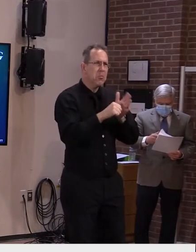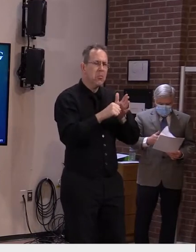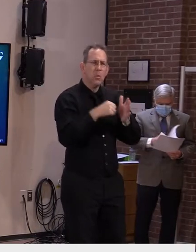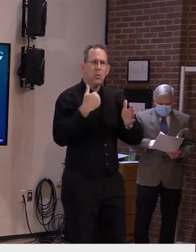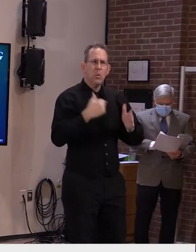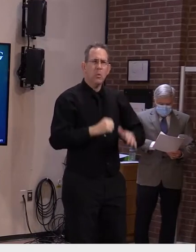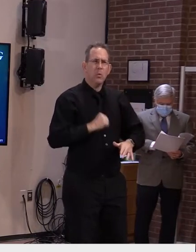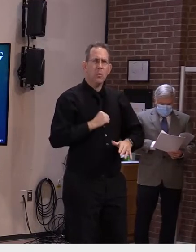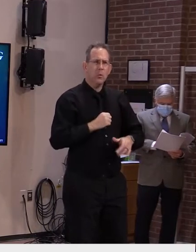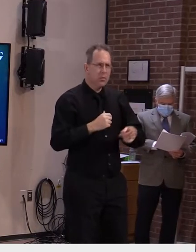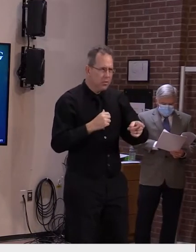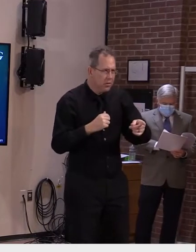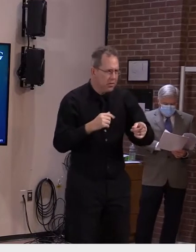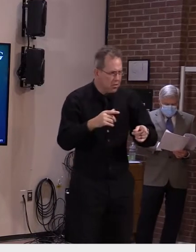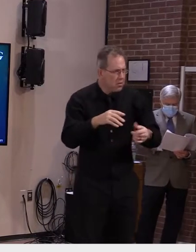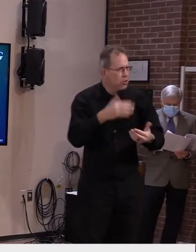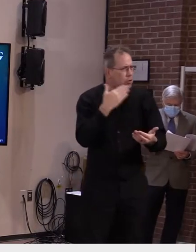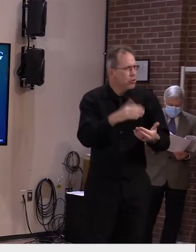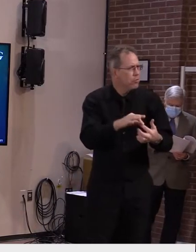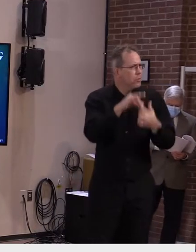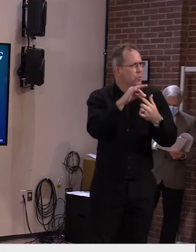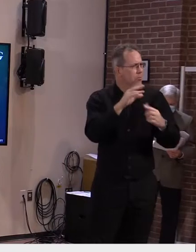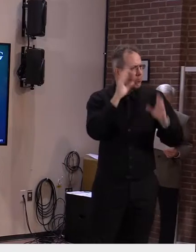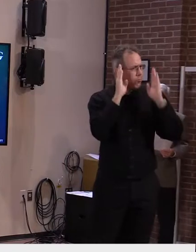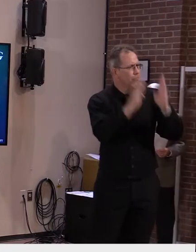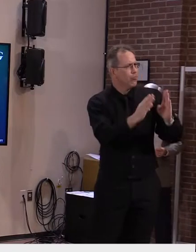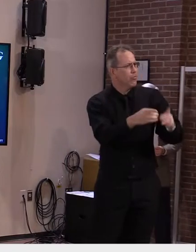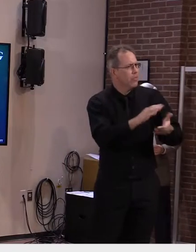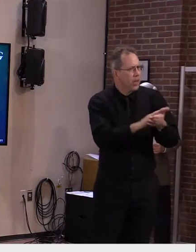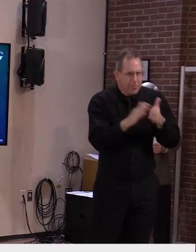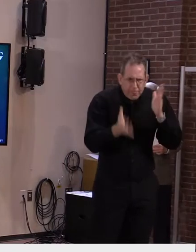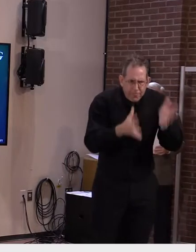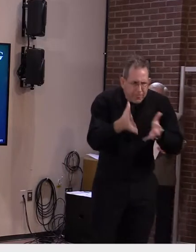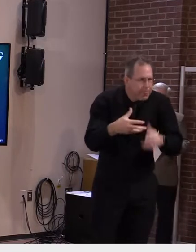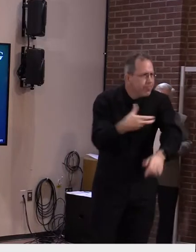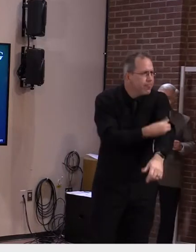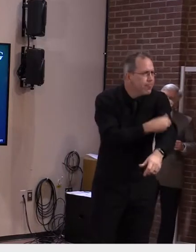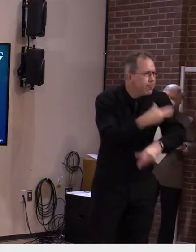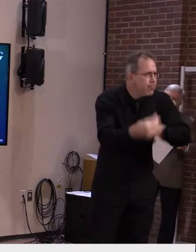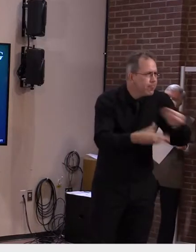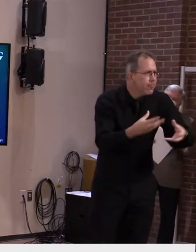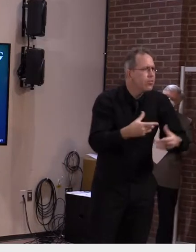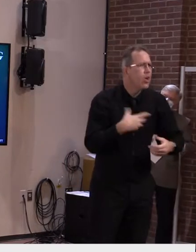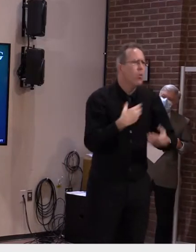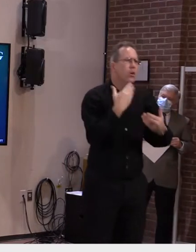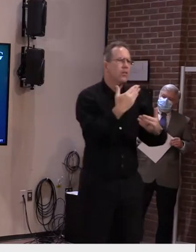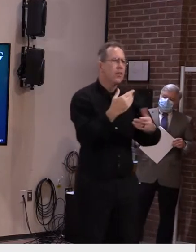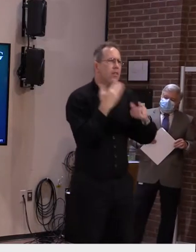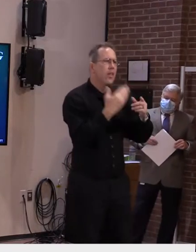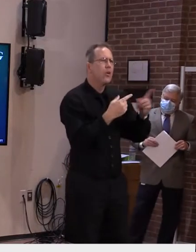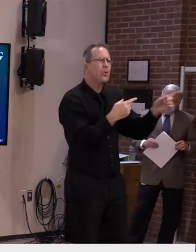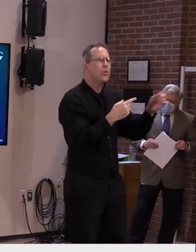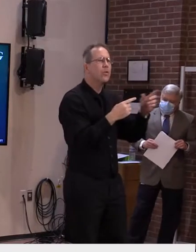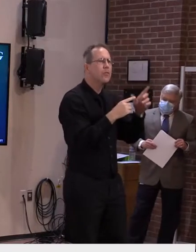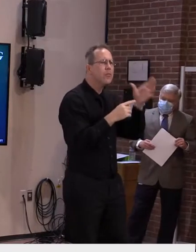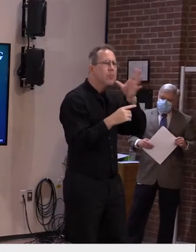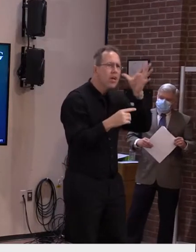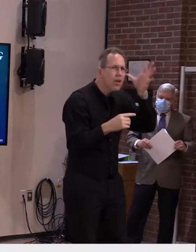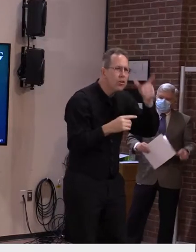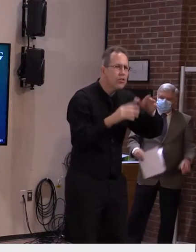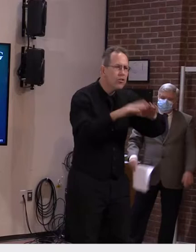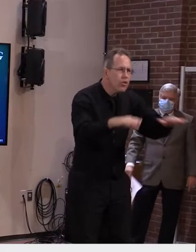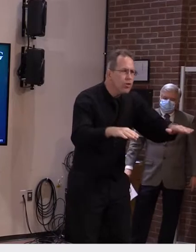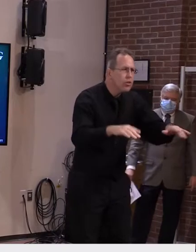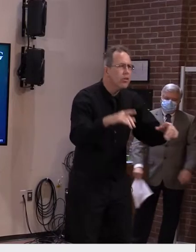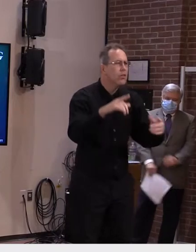special. I particularly want to thank the parents and the students who accepted our presence and the presence of our media and our staff